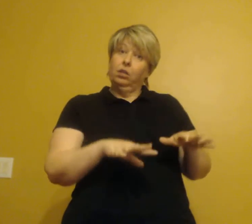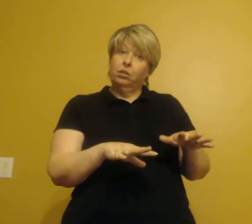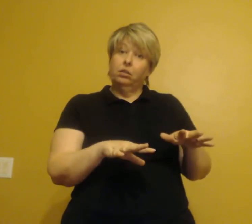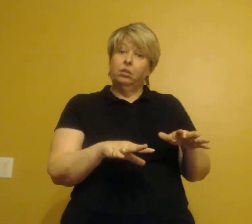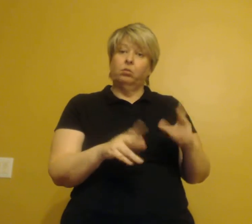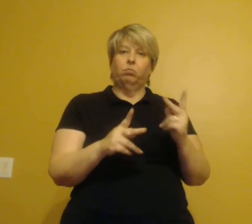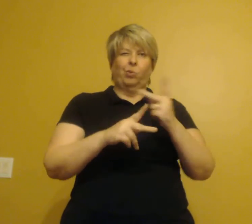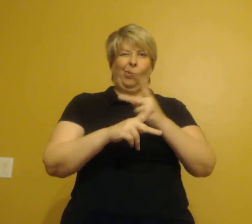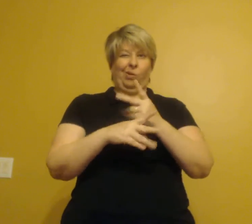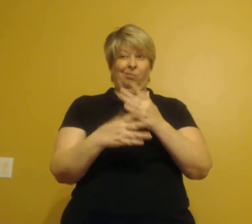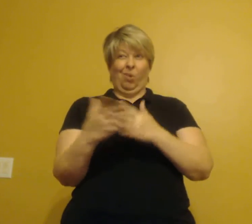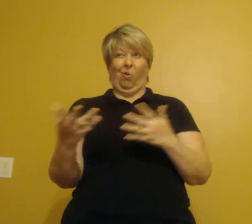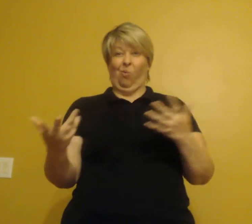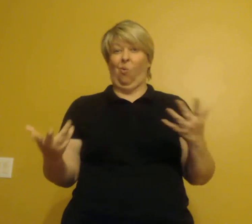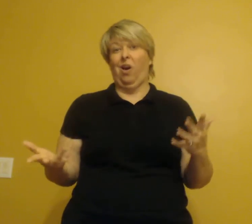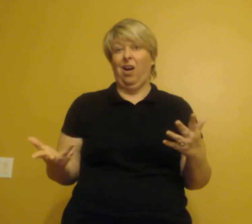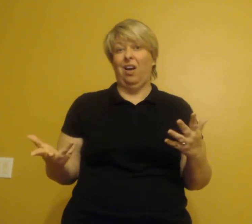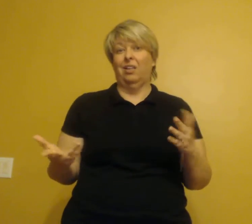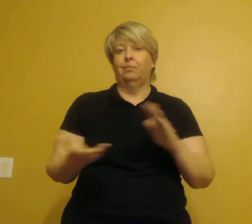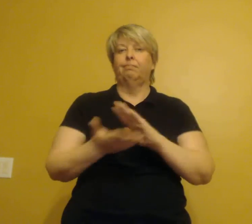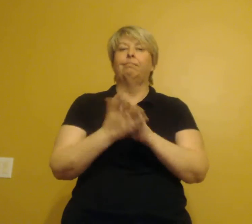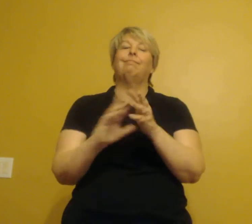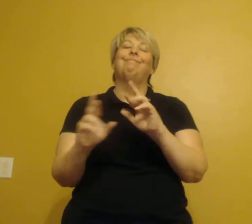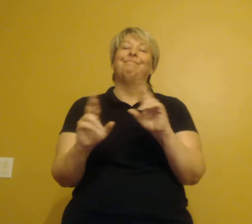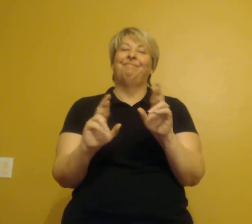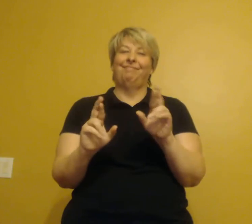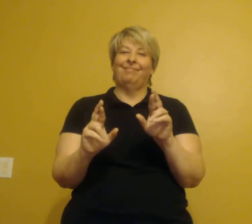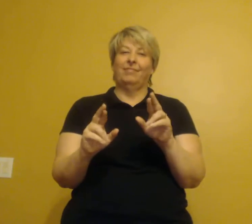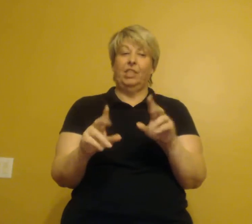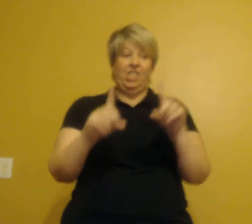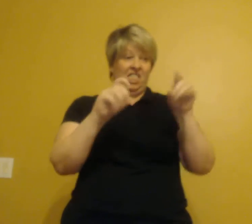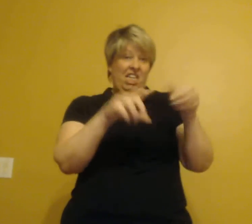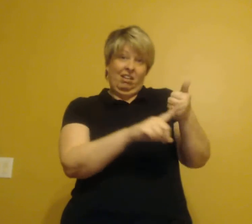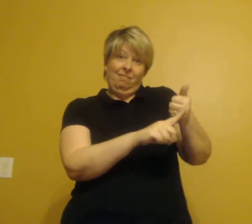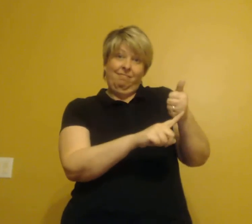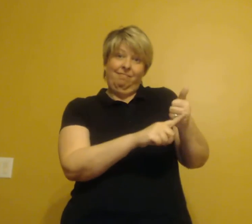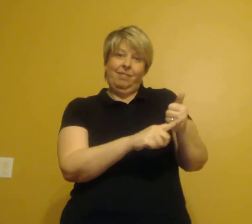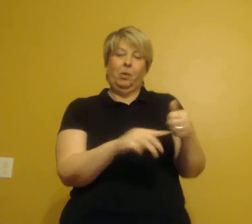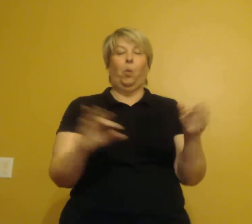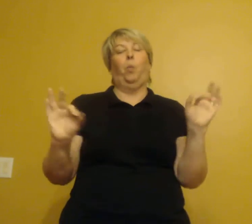worst part of it is getting ready for it. The tests themselves are a piece of cake.